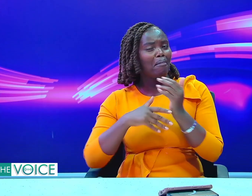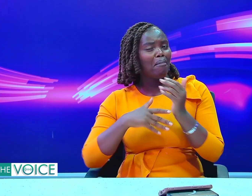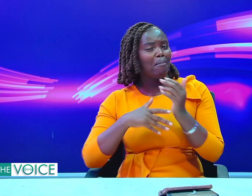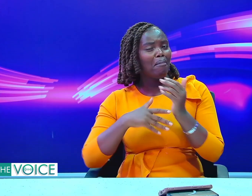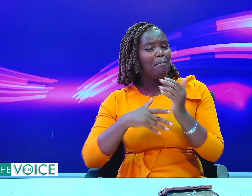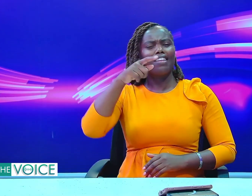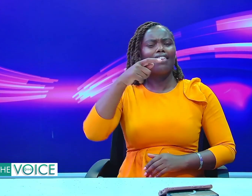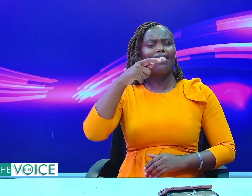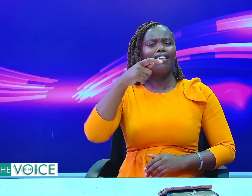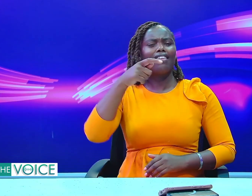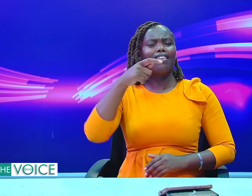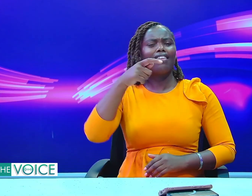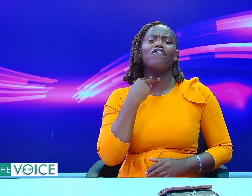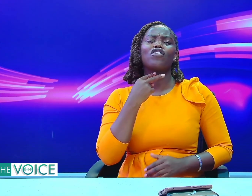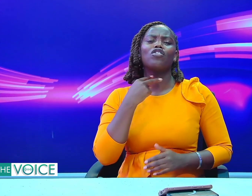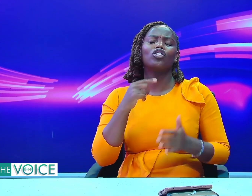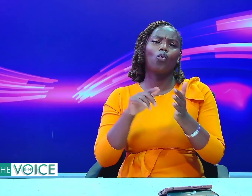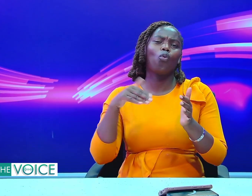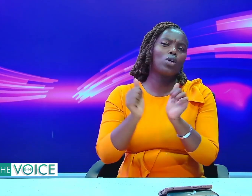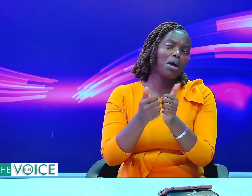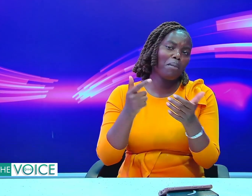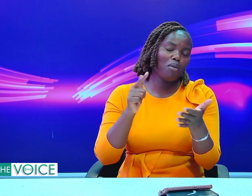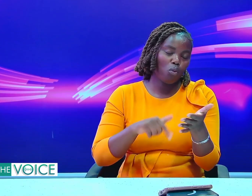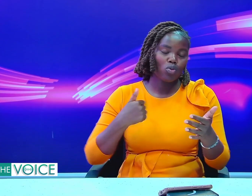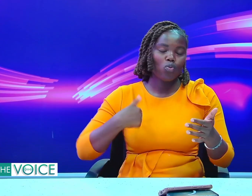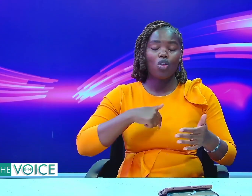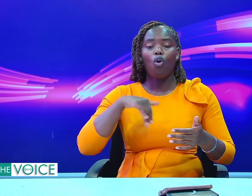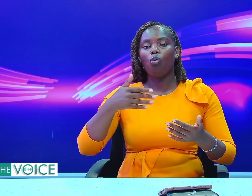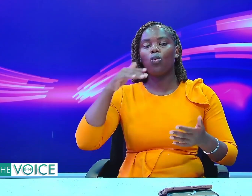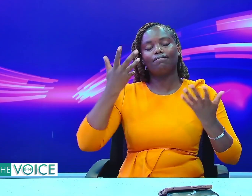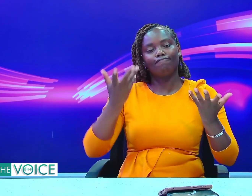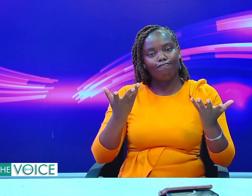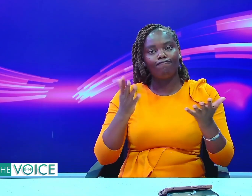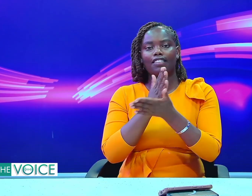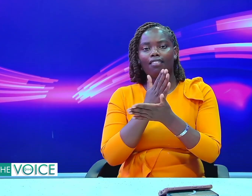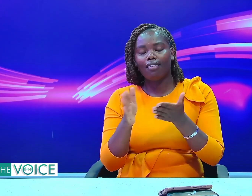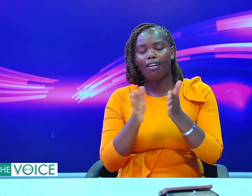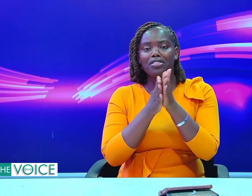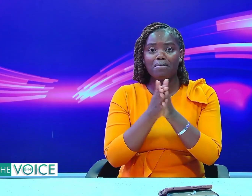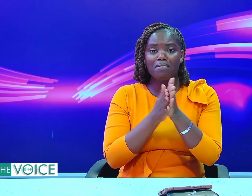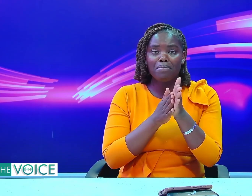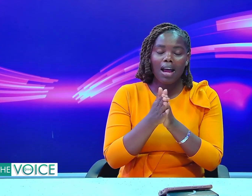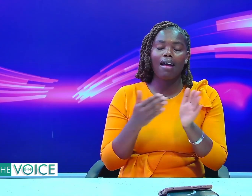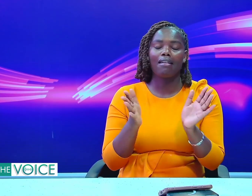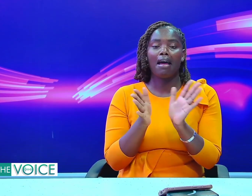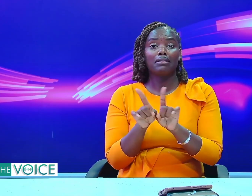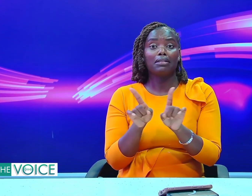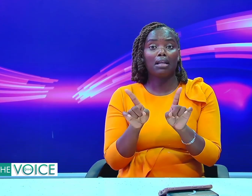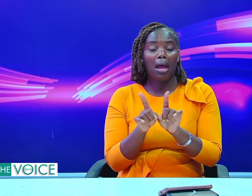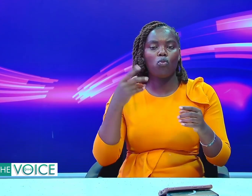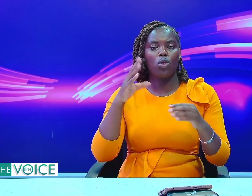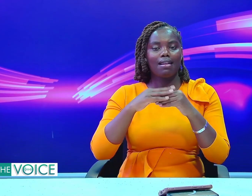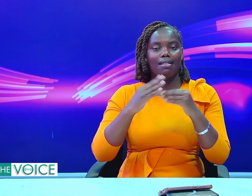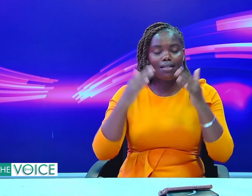Njoki, and that is my sign name. Today, our sign language interpreter doing voicing is Tobias Omondi. We are here to share with